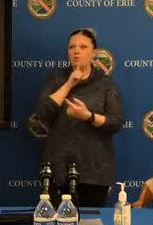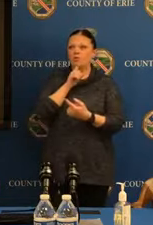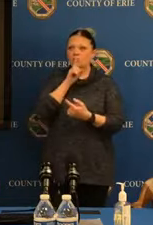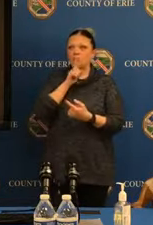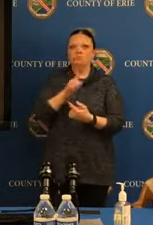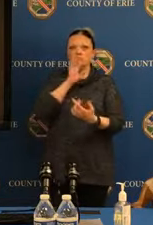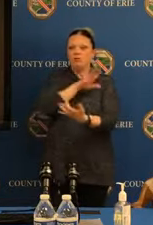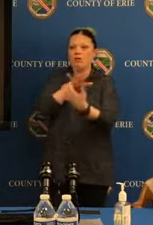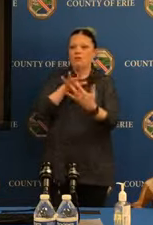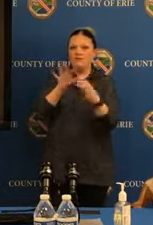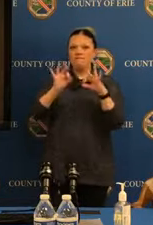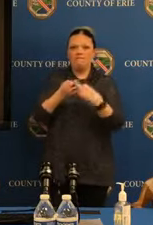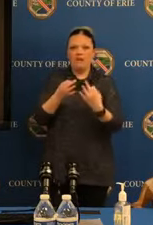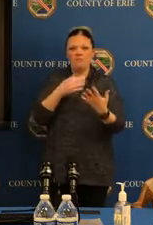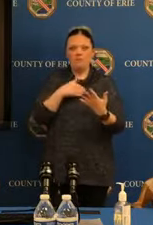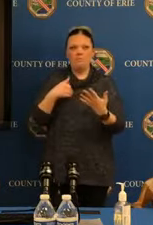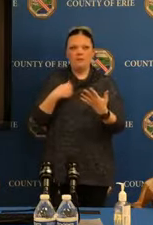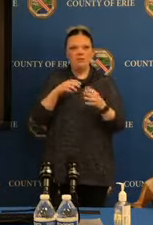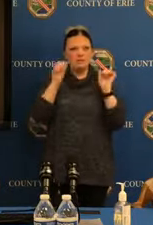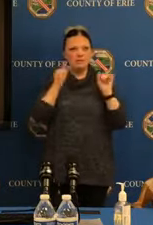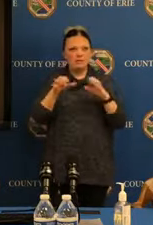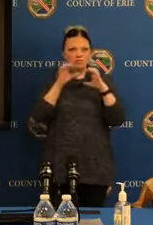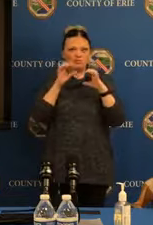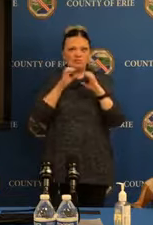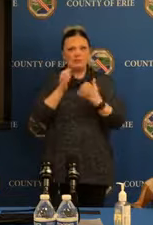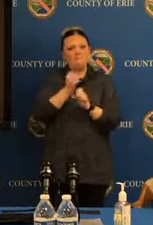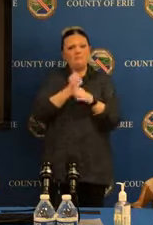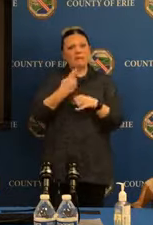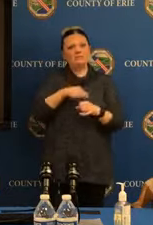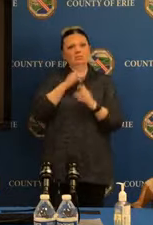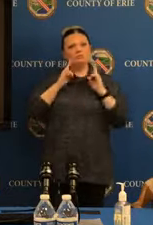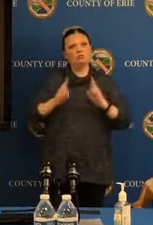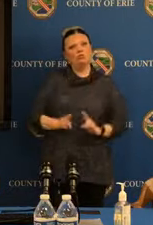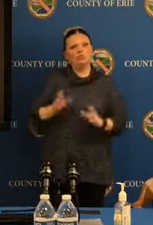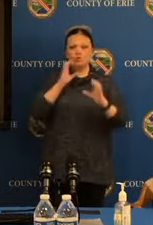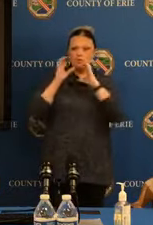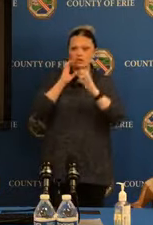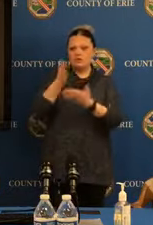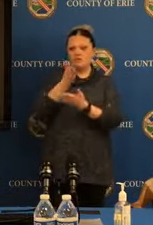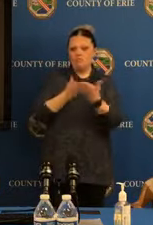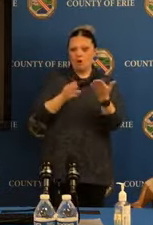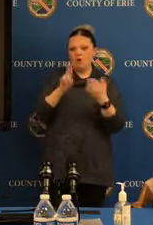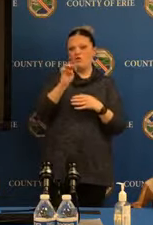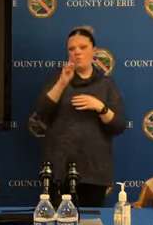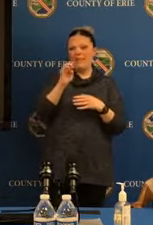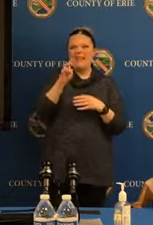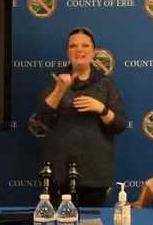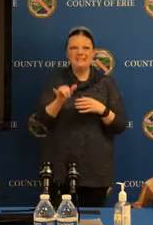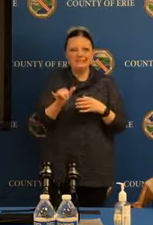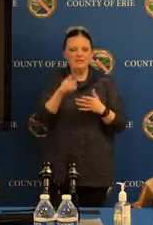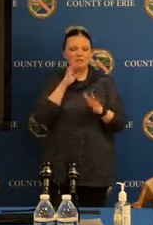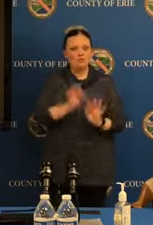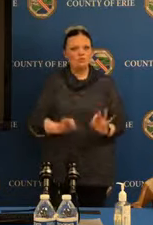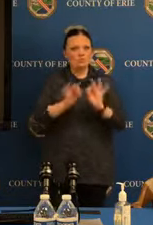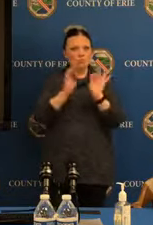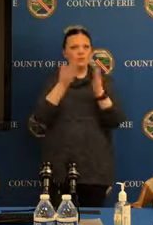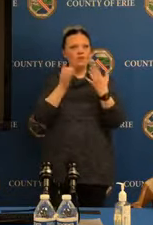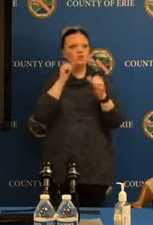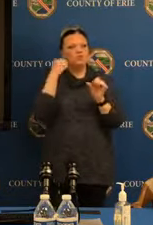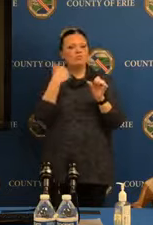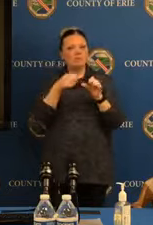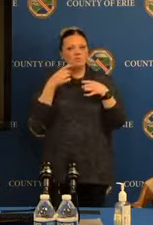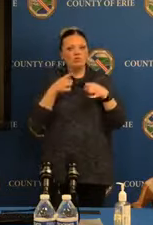The ability to communicate is part of what makes us human. It is part of our humanity, and it is an important thing to